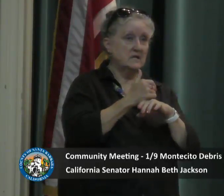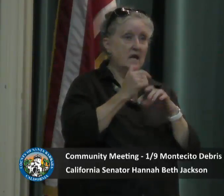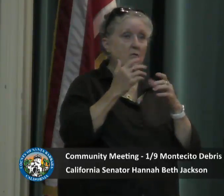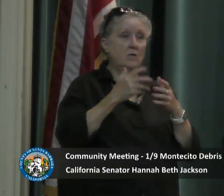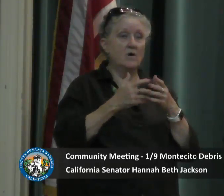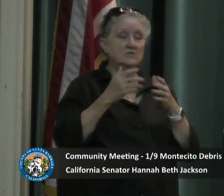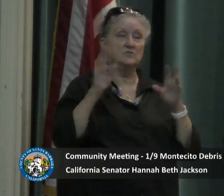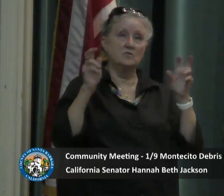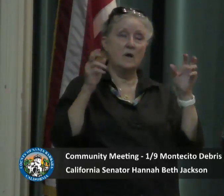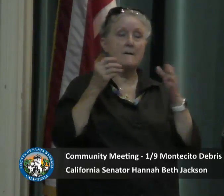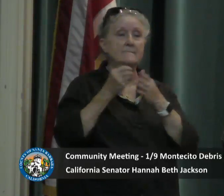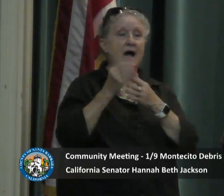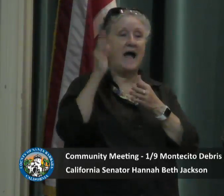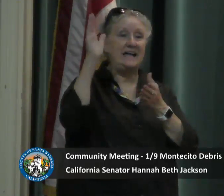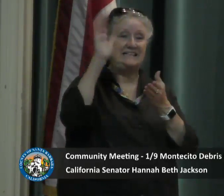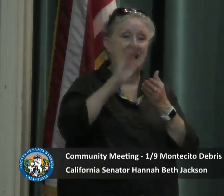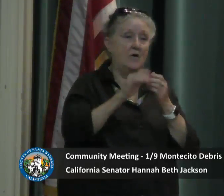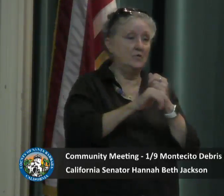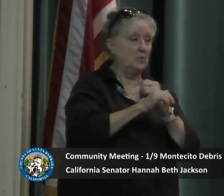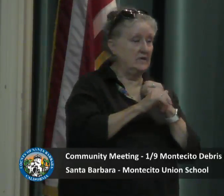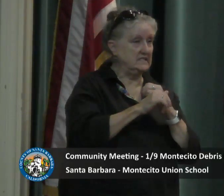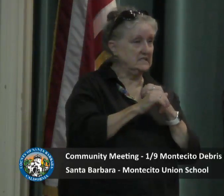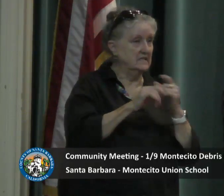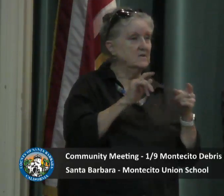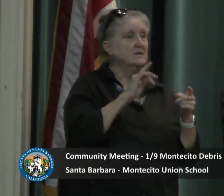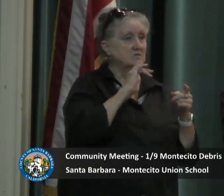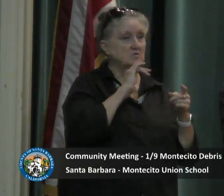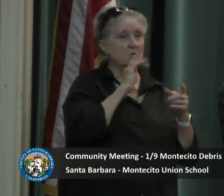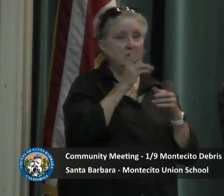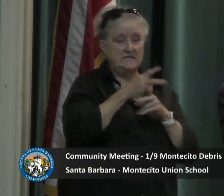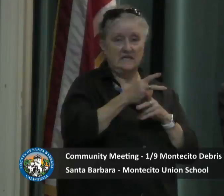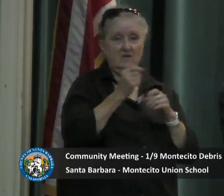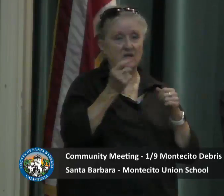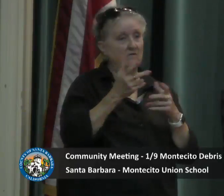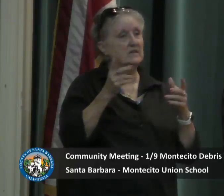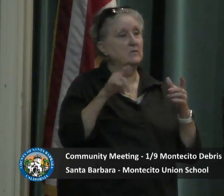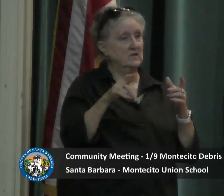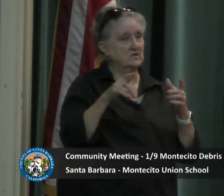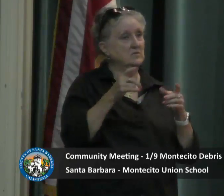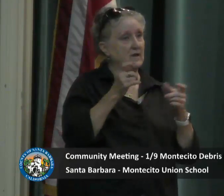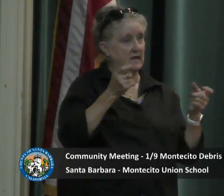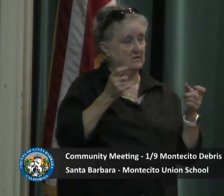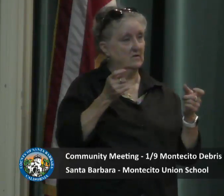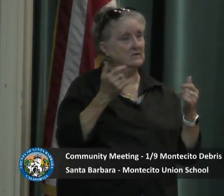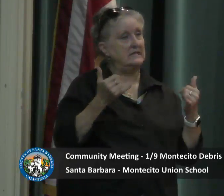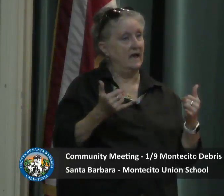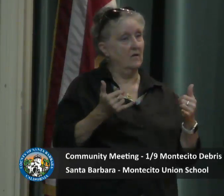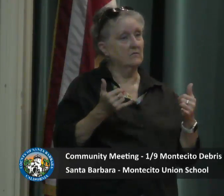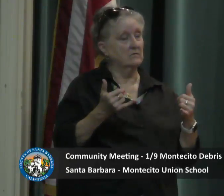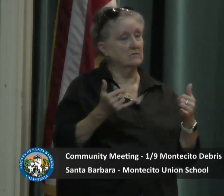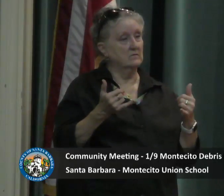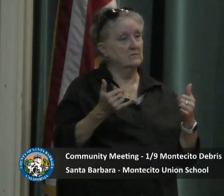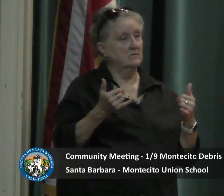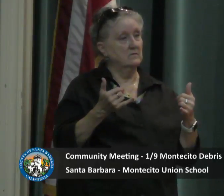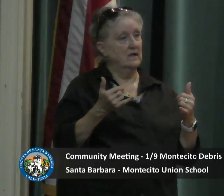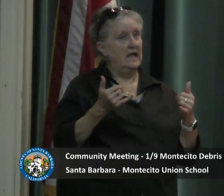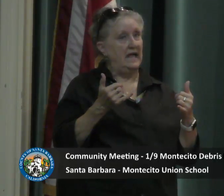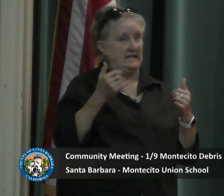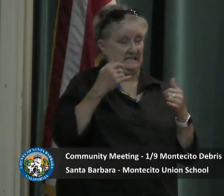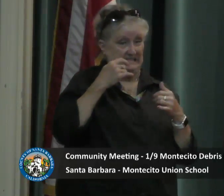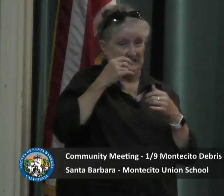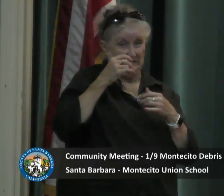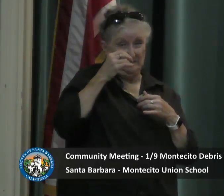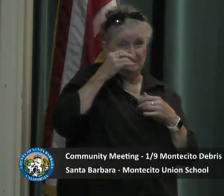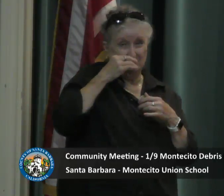I'd like you to give some thought to that as we make sure we take care of everything we need to do in the present and in the immediate